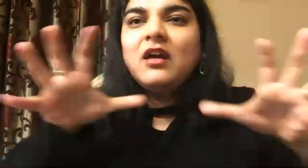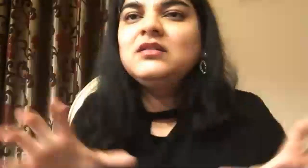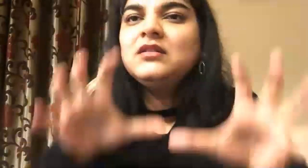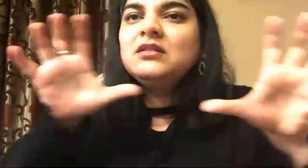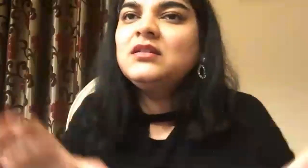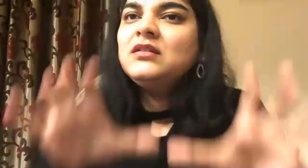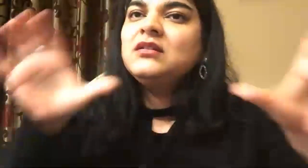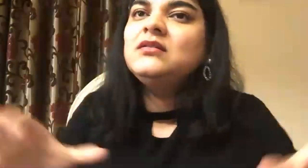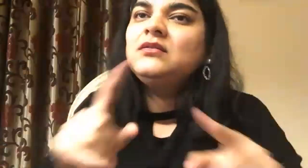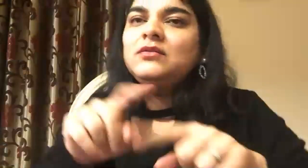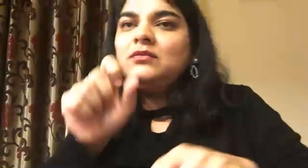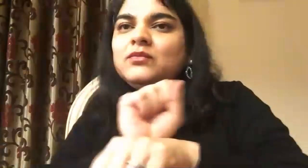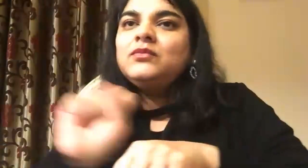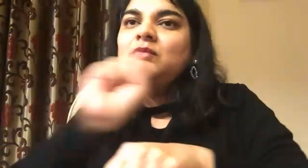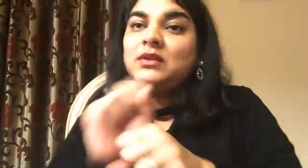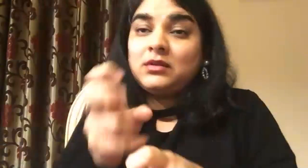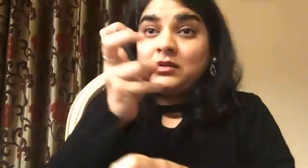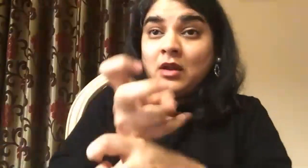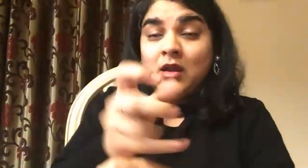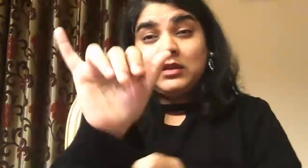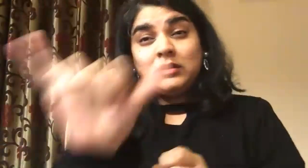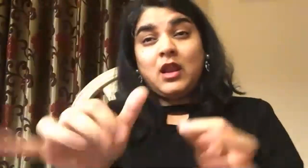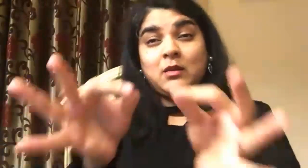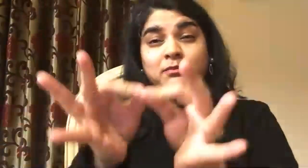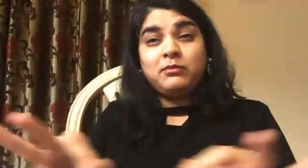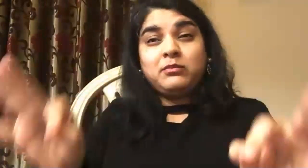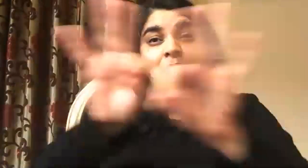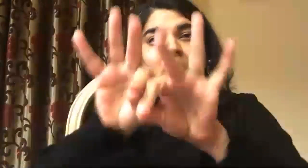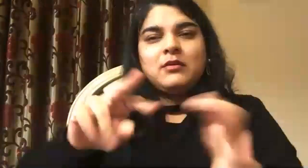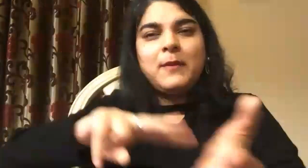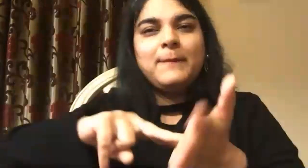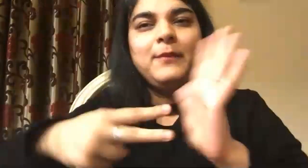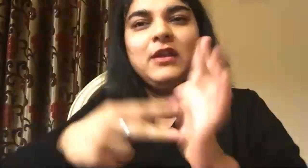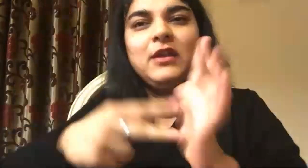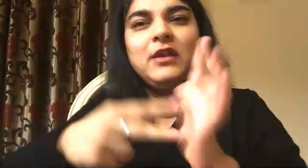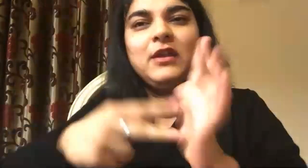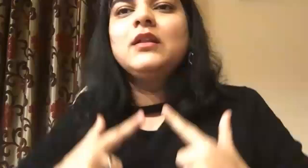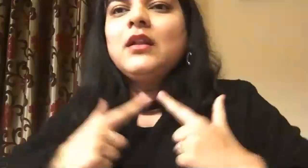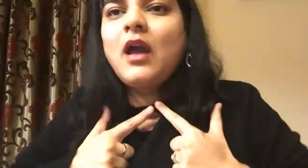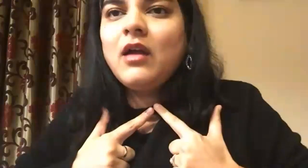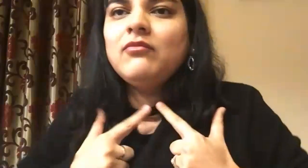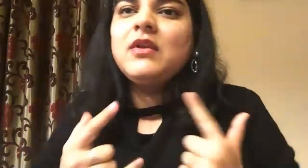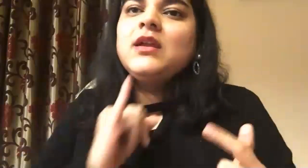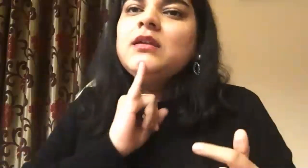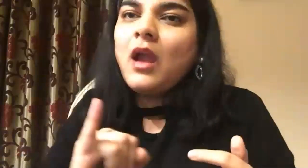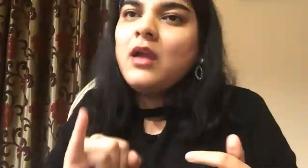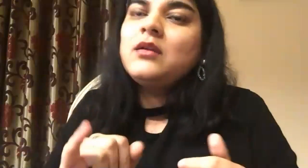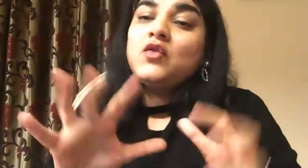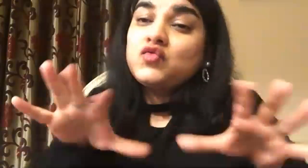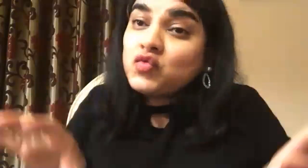Zoom meeting. Gallery view left, paren Alt plus F2 right, paren button. To activate safe, enter full screen left, paren Alt